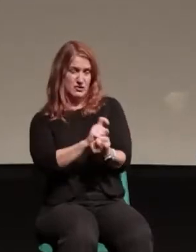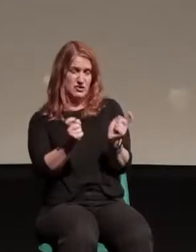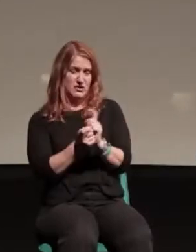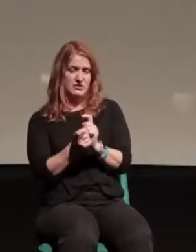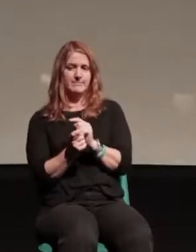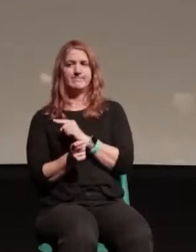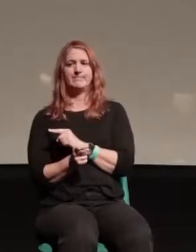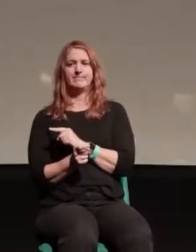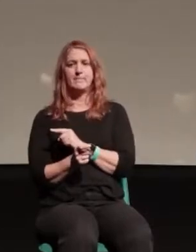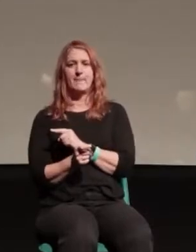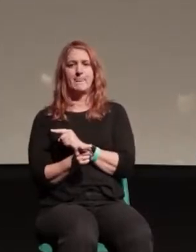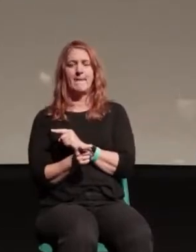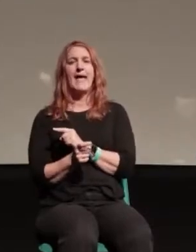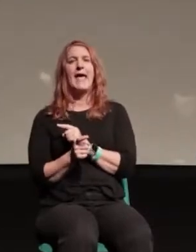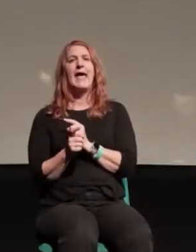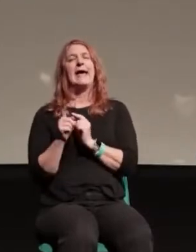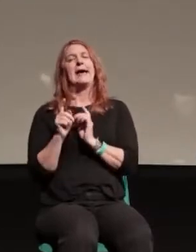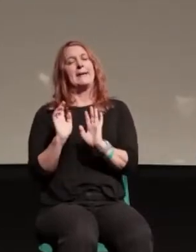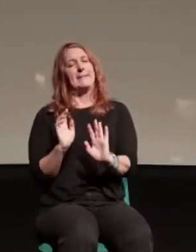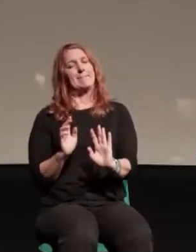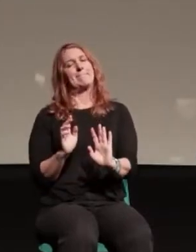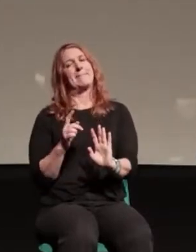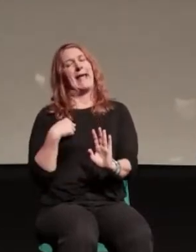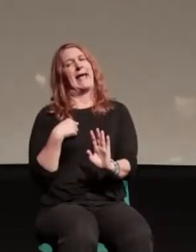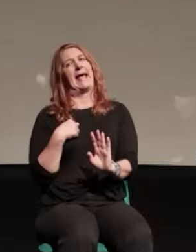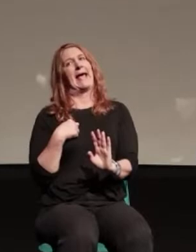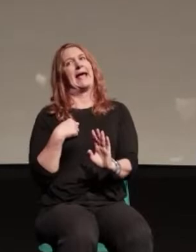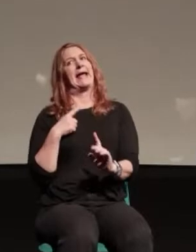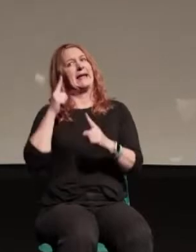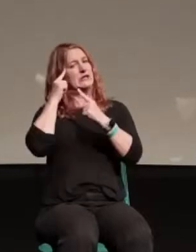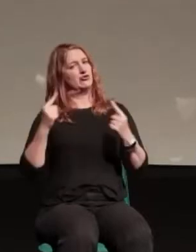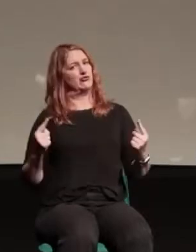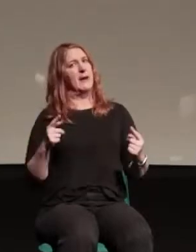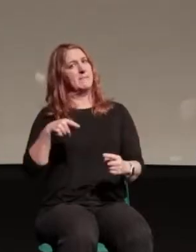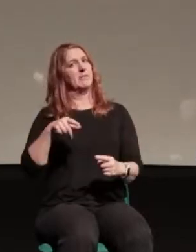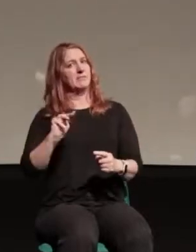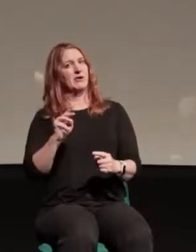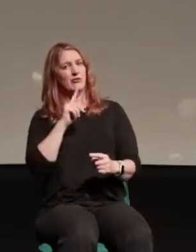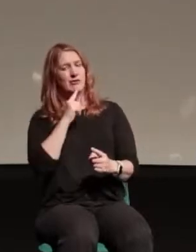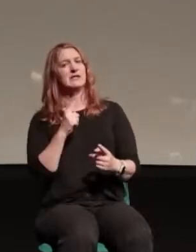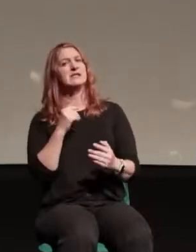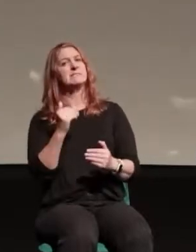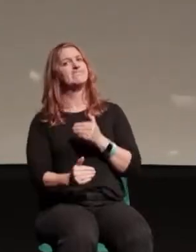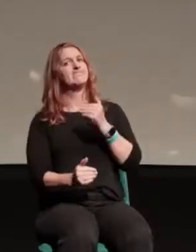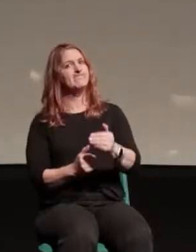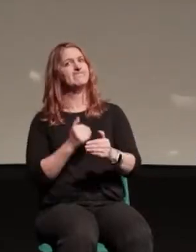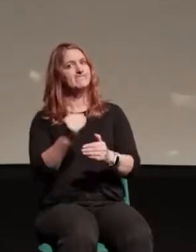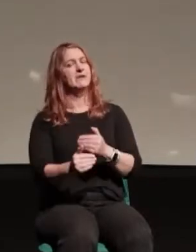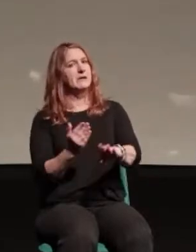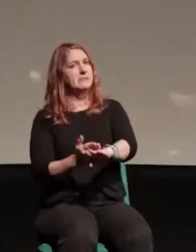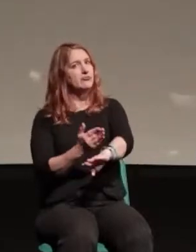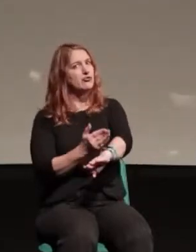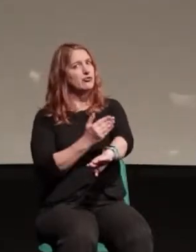push back a little bit on this. There is a sense that public media has kind of made progress when it comes to